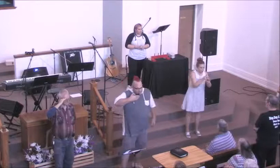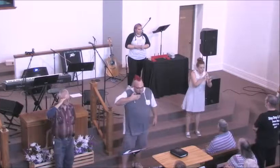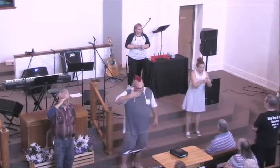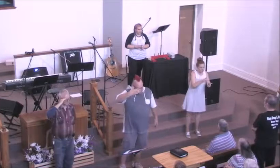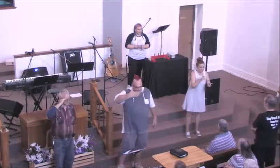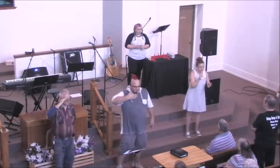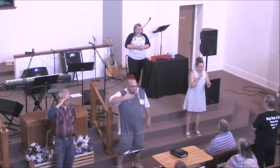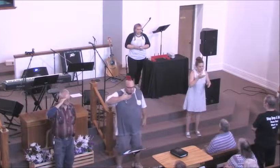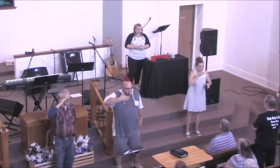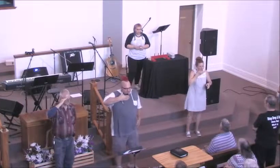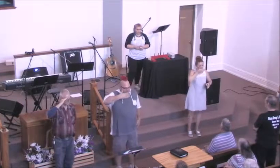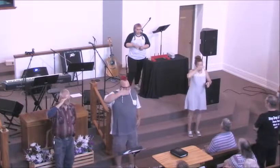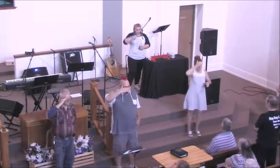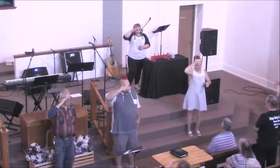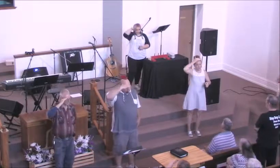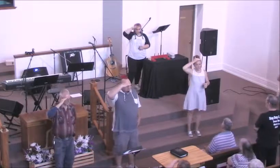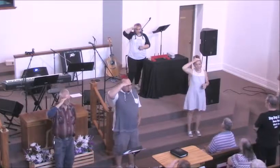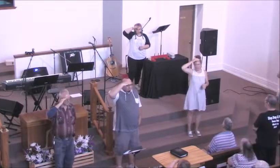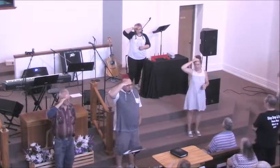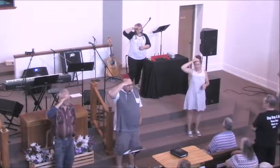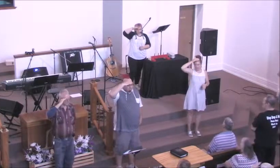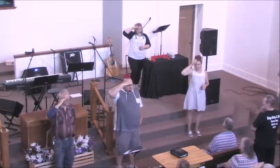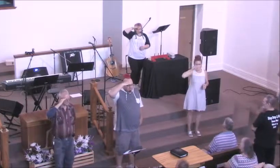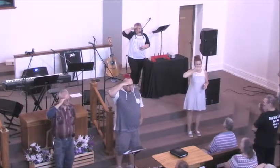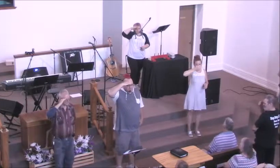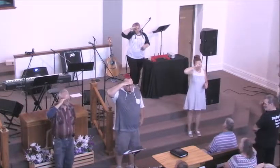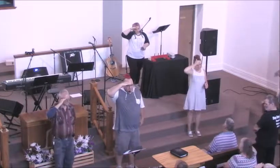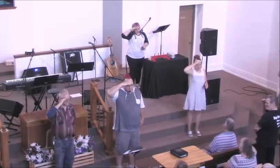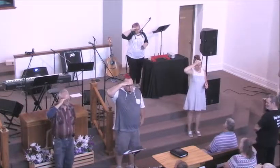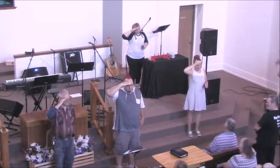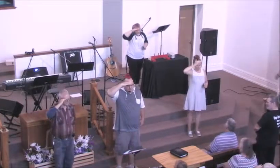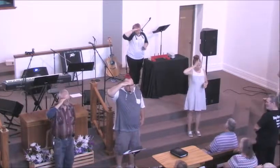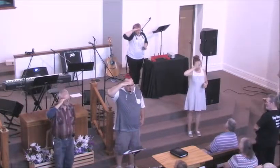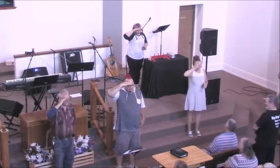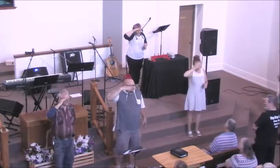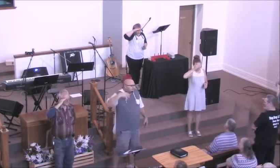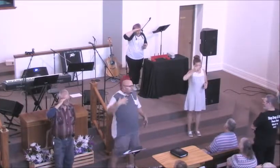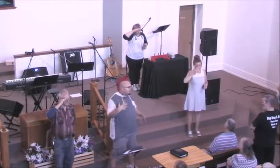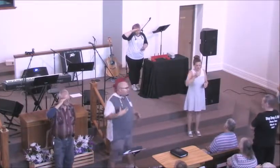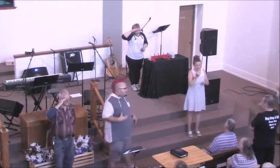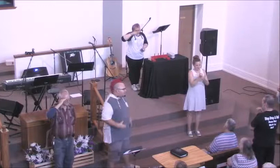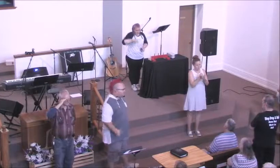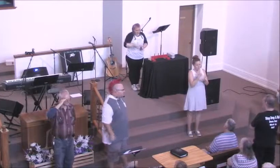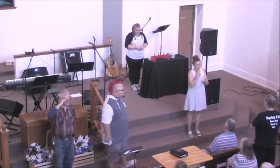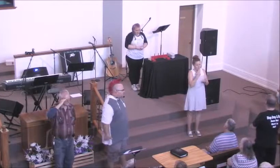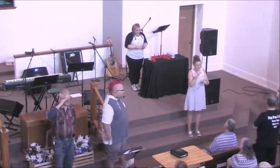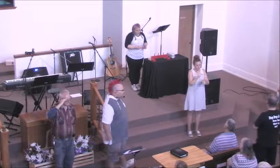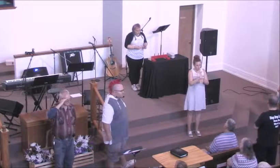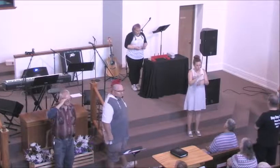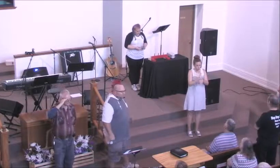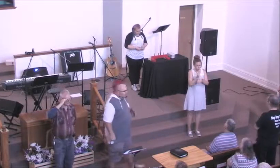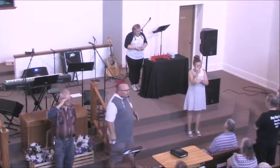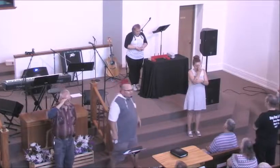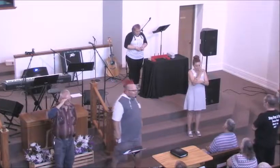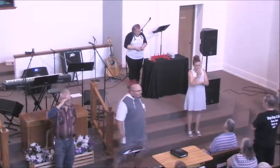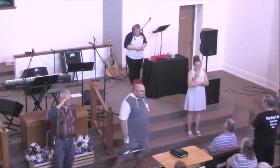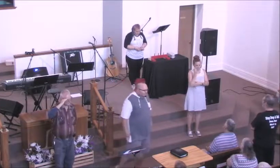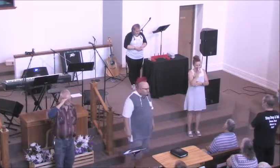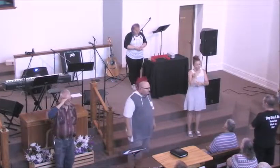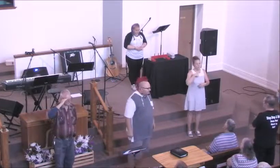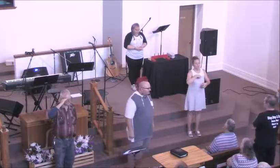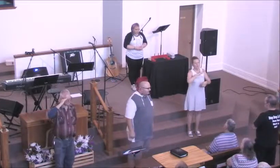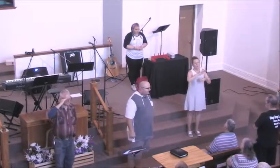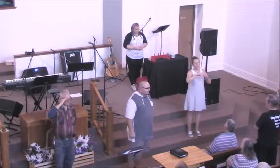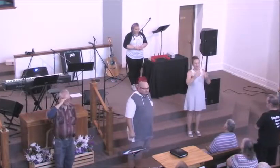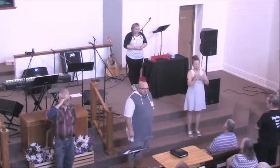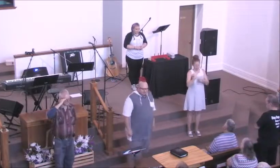lift, everyone with me, lift that shield. Everyone say church face. We all have it,